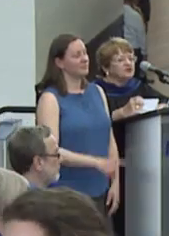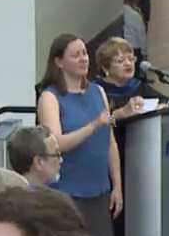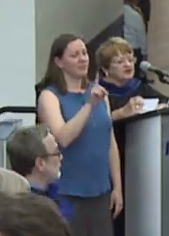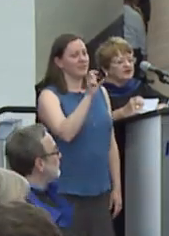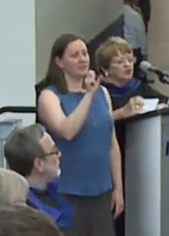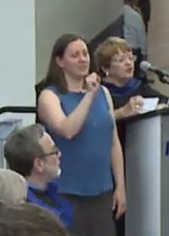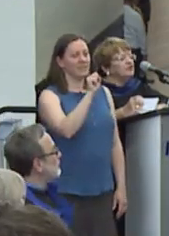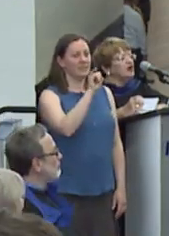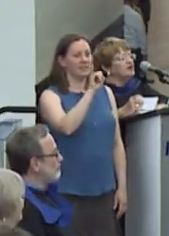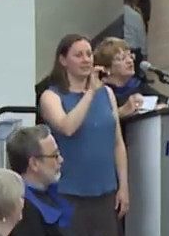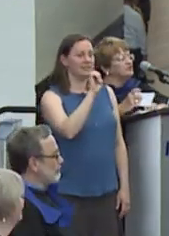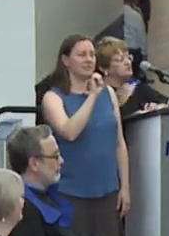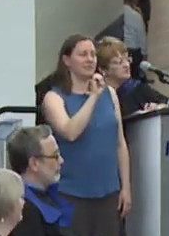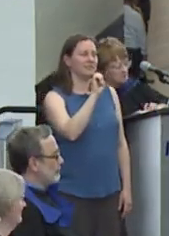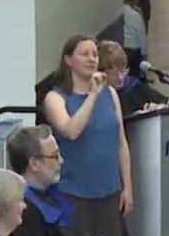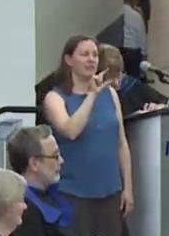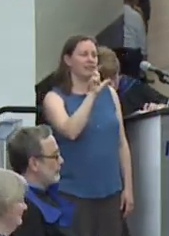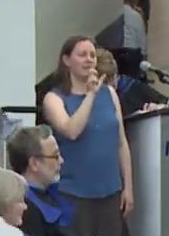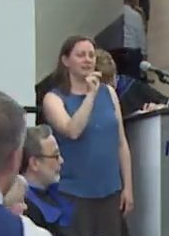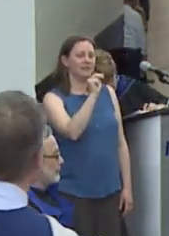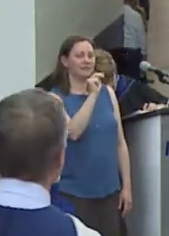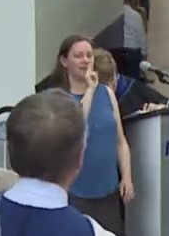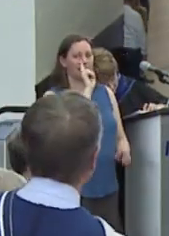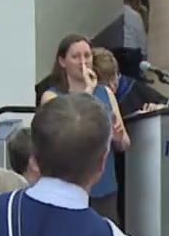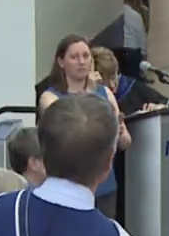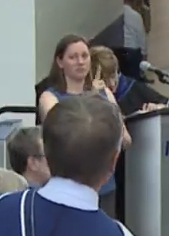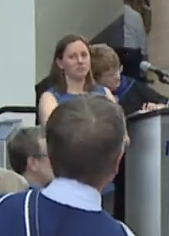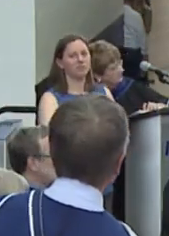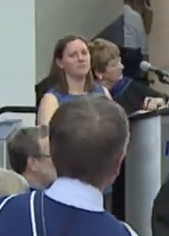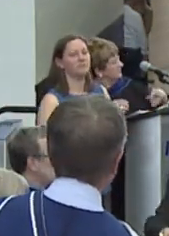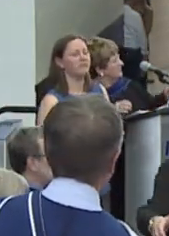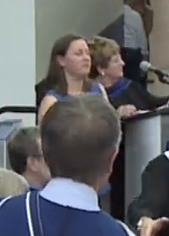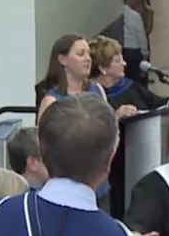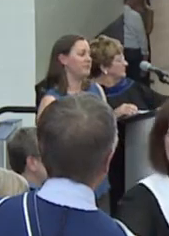Denise Green with honors.